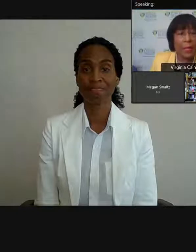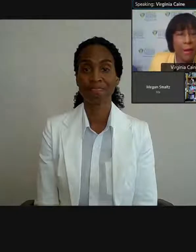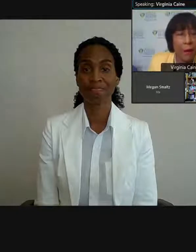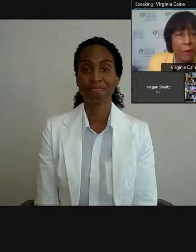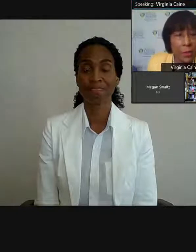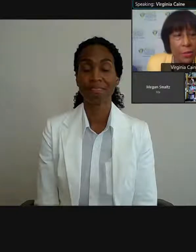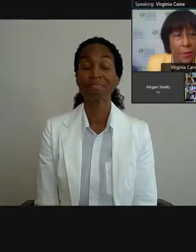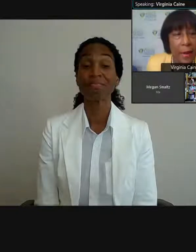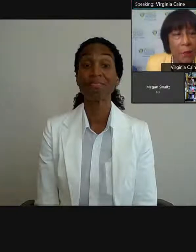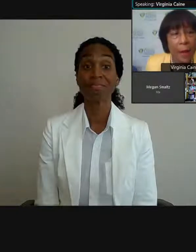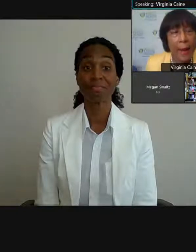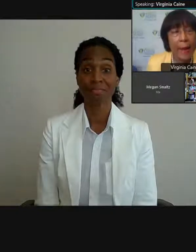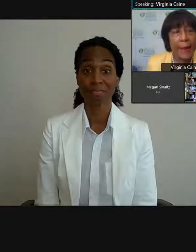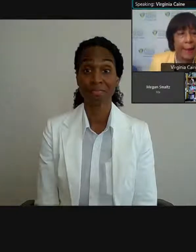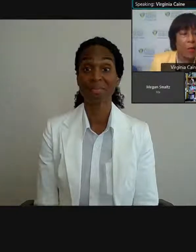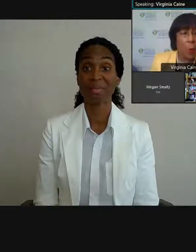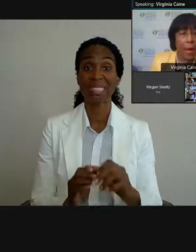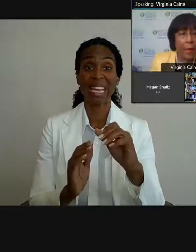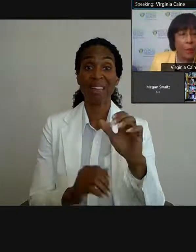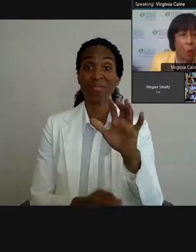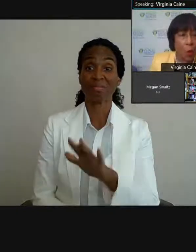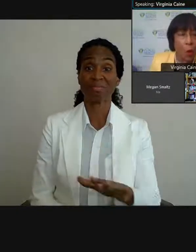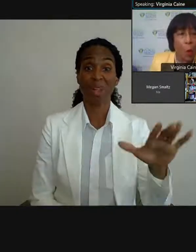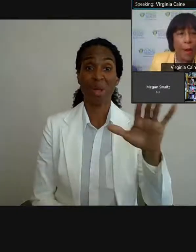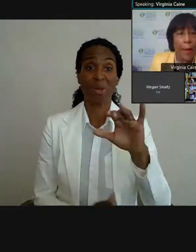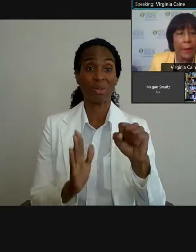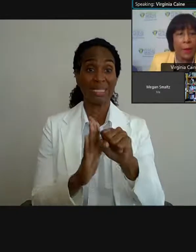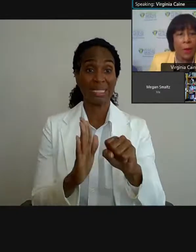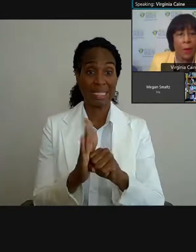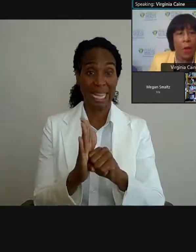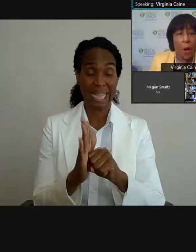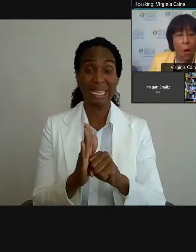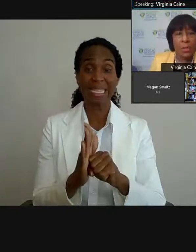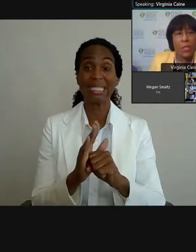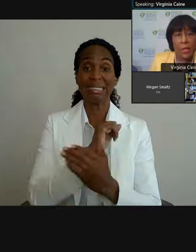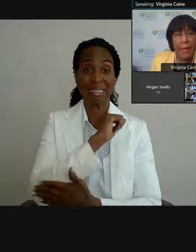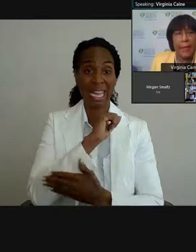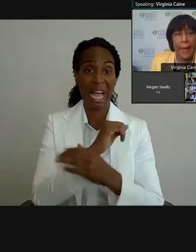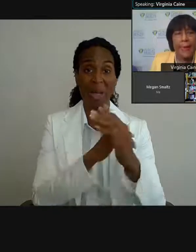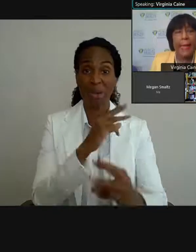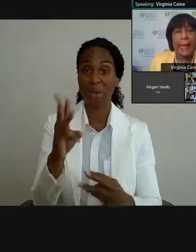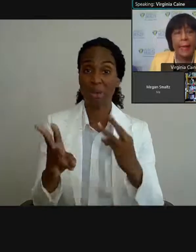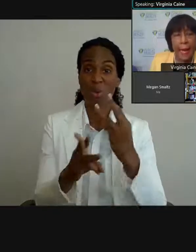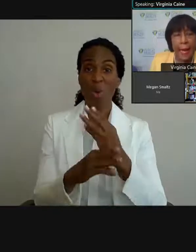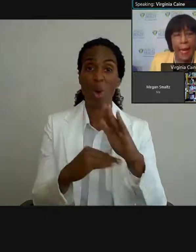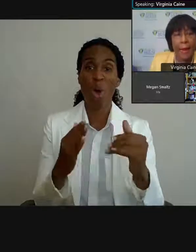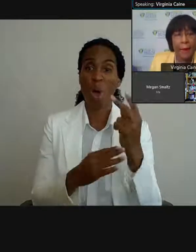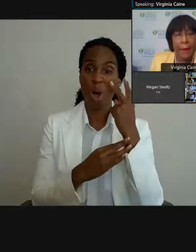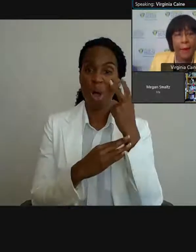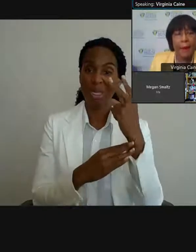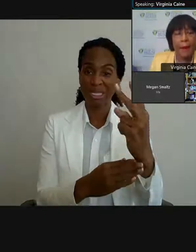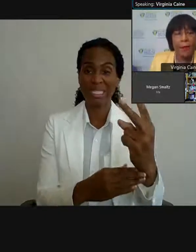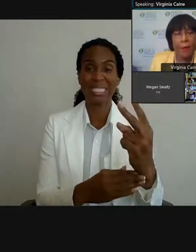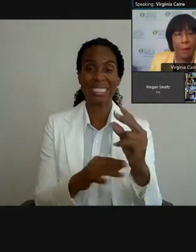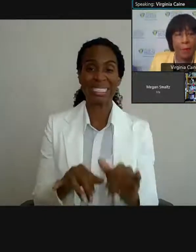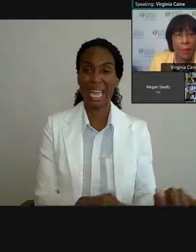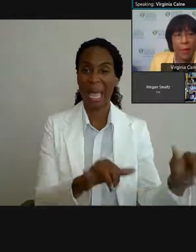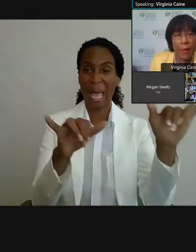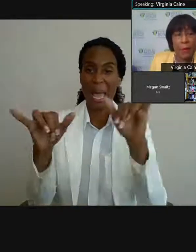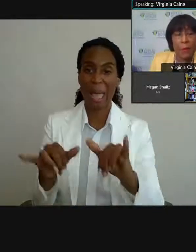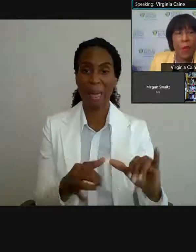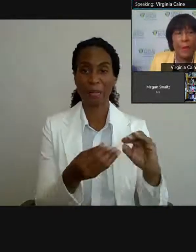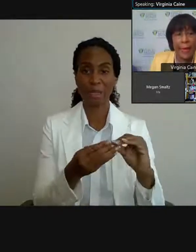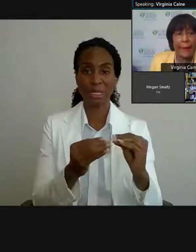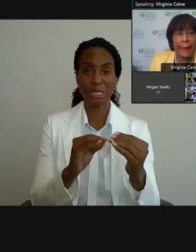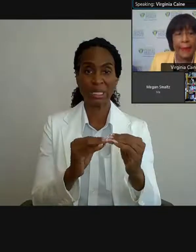If you look at our statewide, countywide, and worldwide, we're all seeing a decline in our